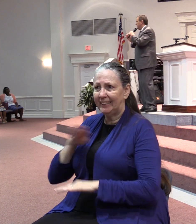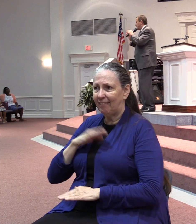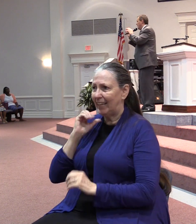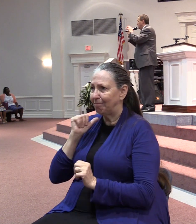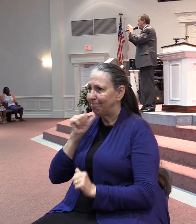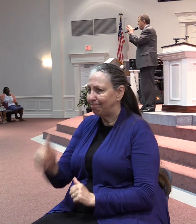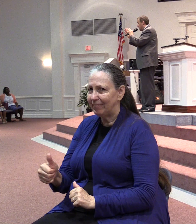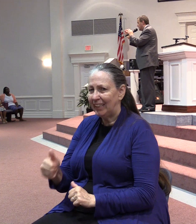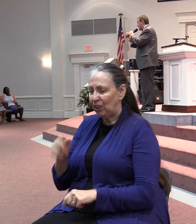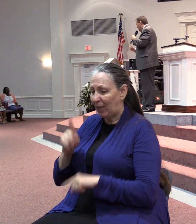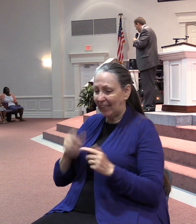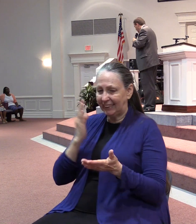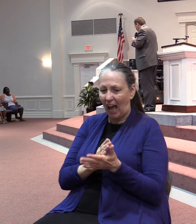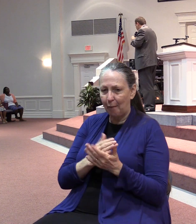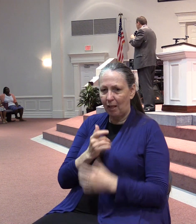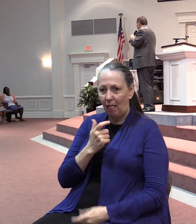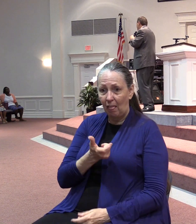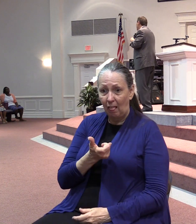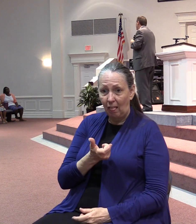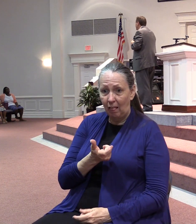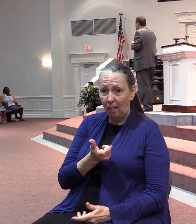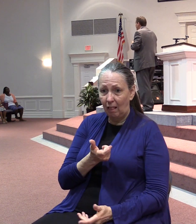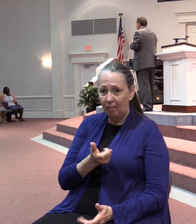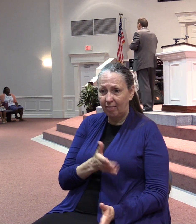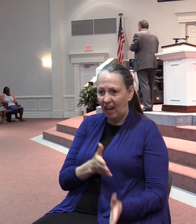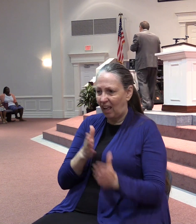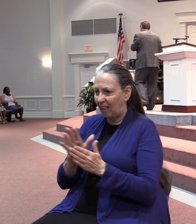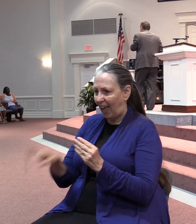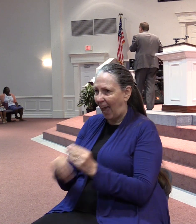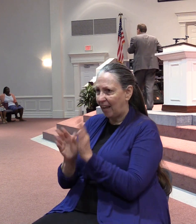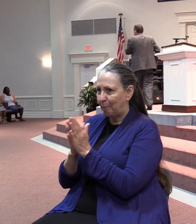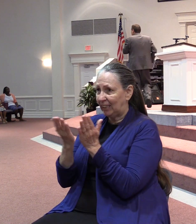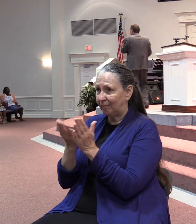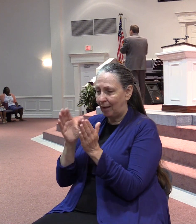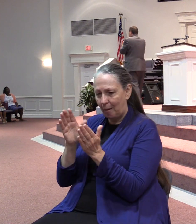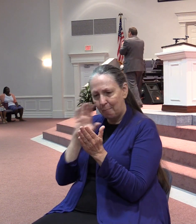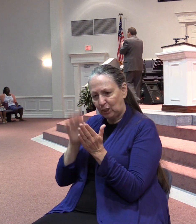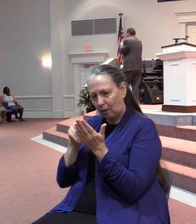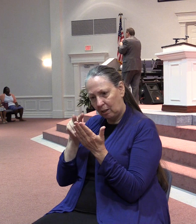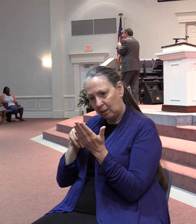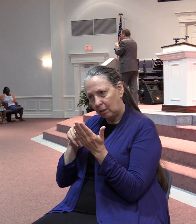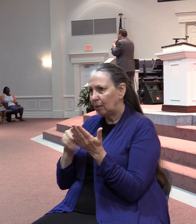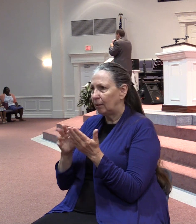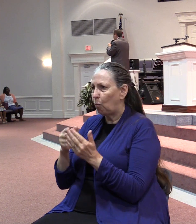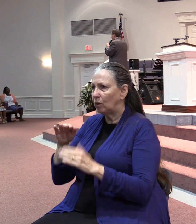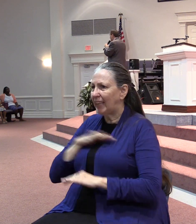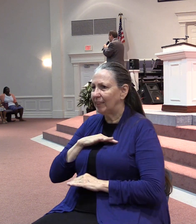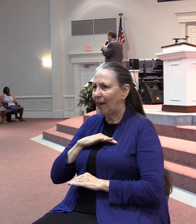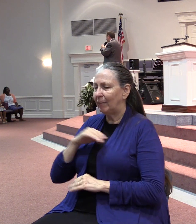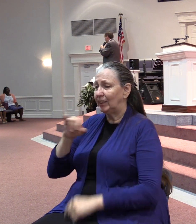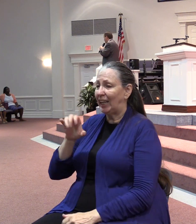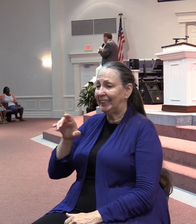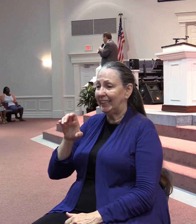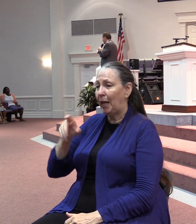can't just stop with this. You know, I don't want to be too graphic, but you're not going to always just be satisfied with the